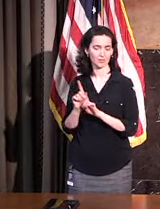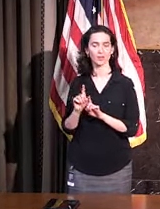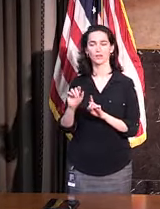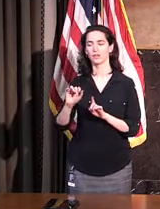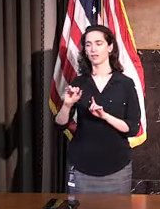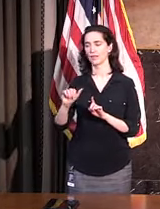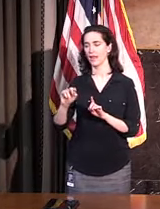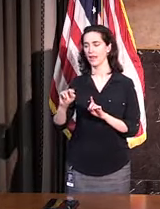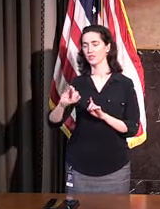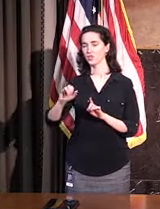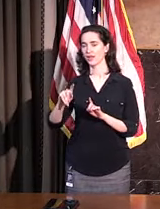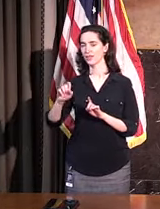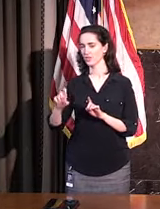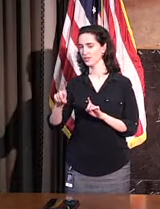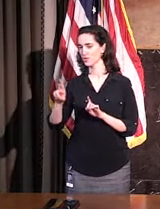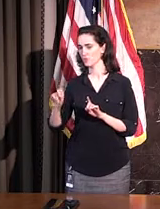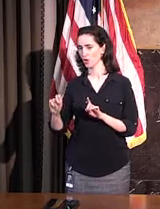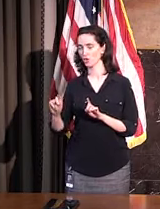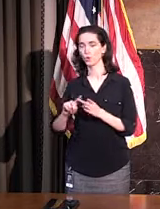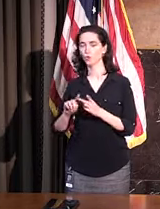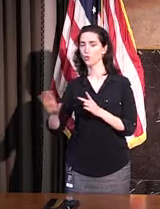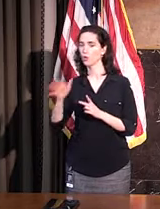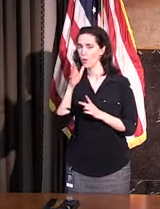Dunn, and her grandmother as well.